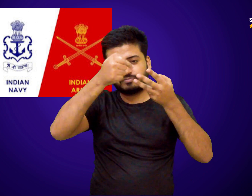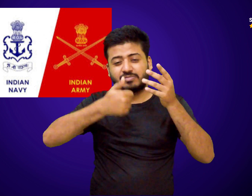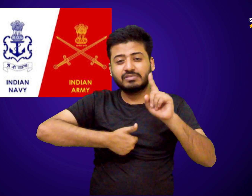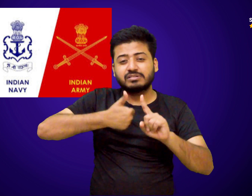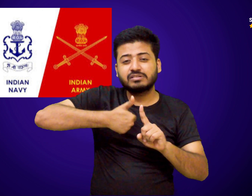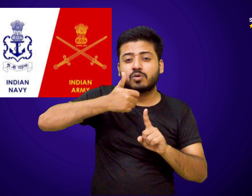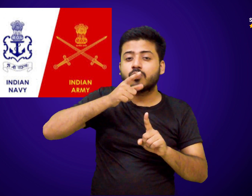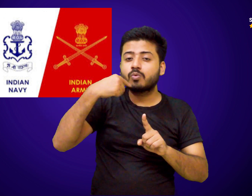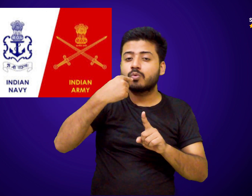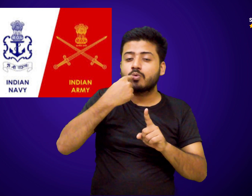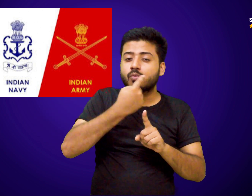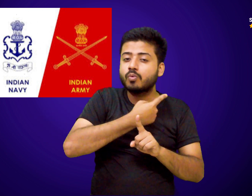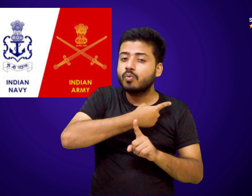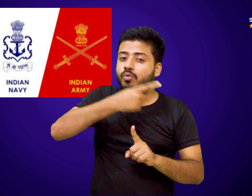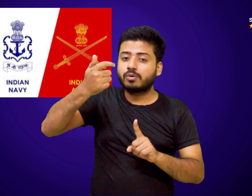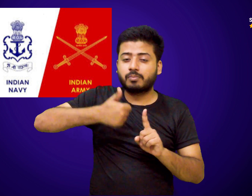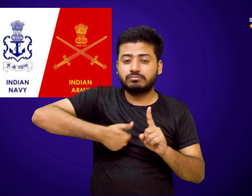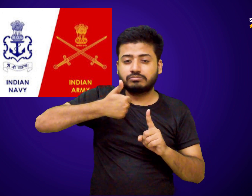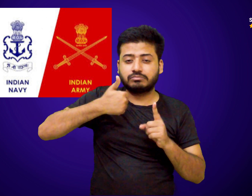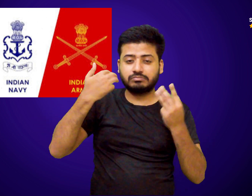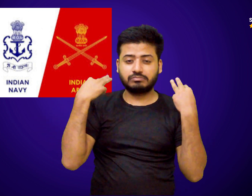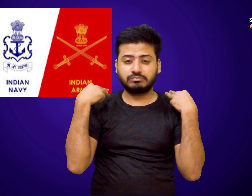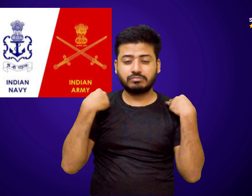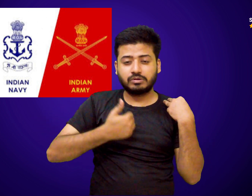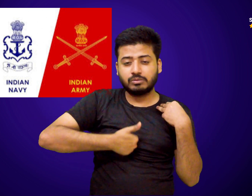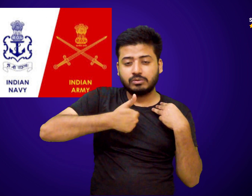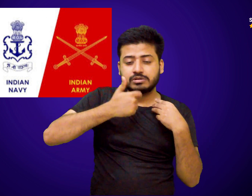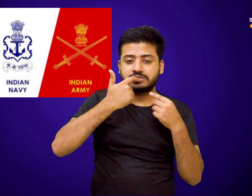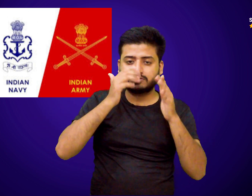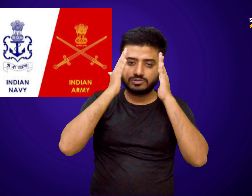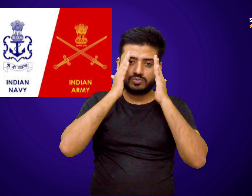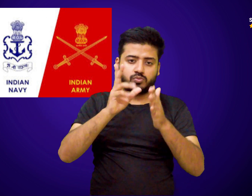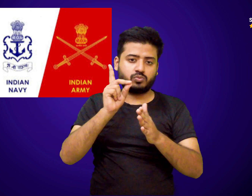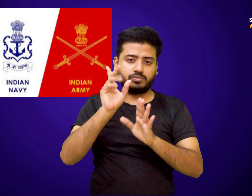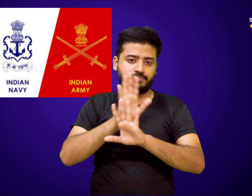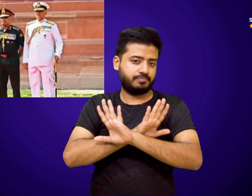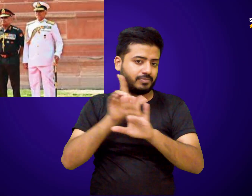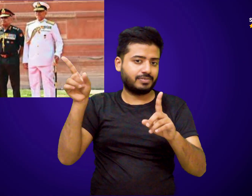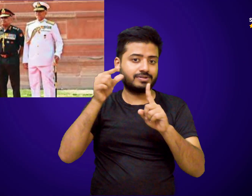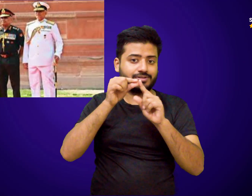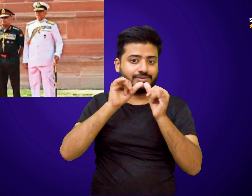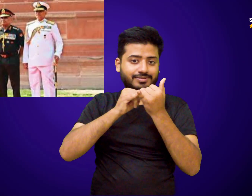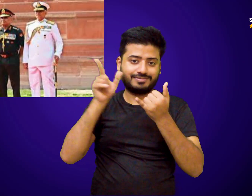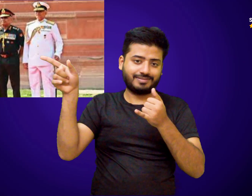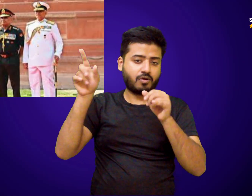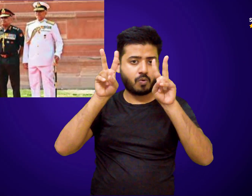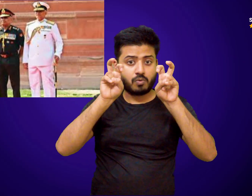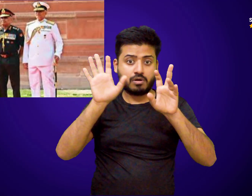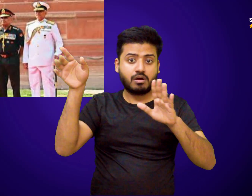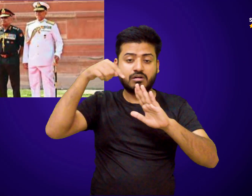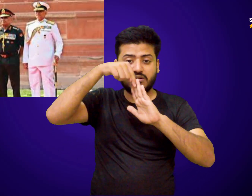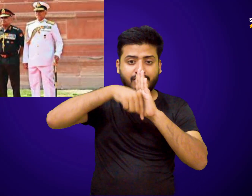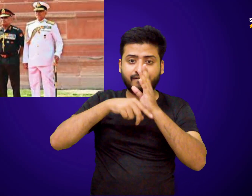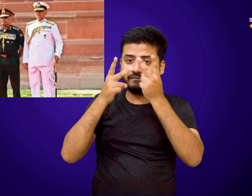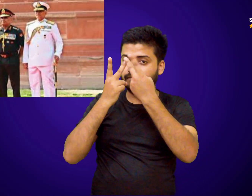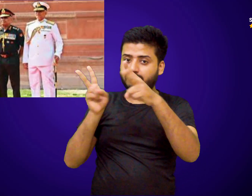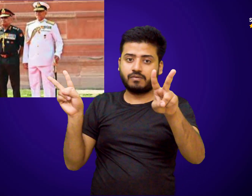and other non-official purposes. Identification. The passport contains essential personal details, such as your